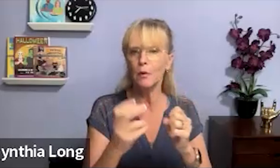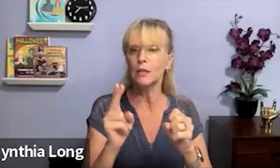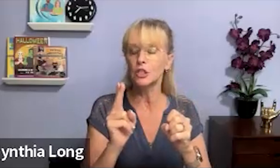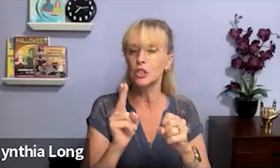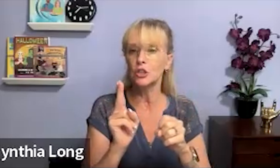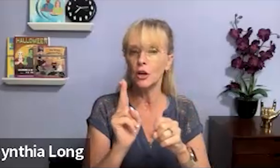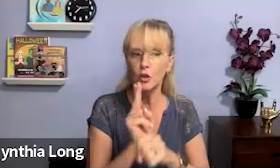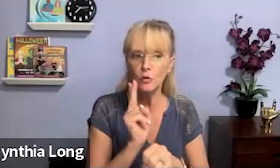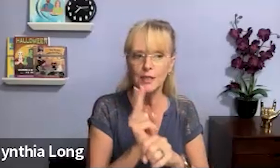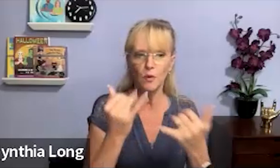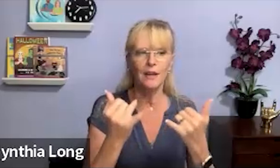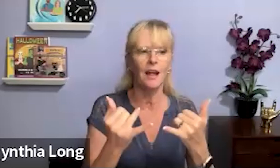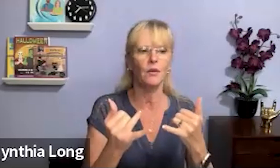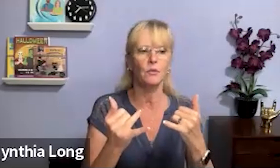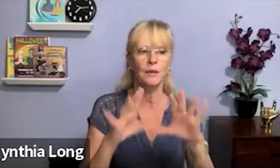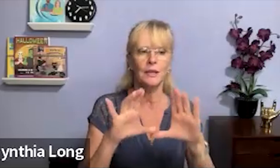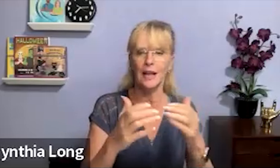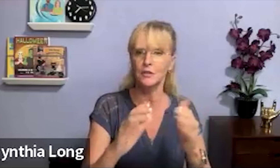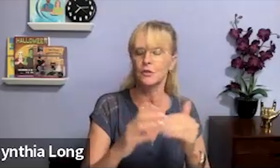want to just start using right now with the classroom.